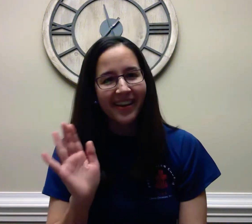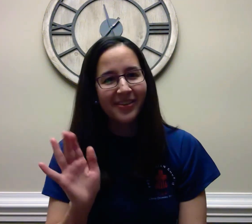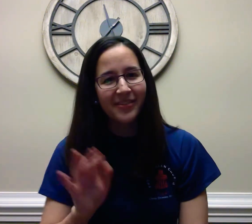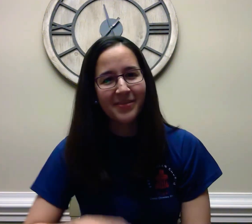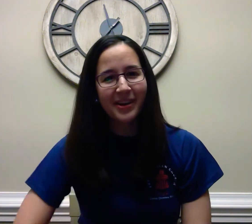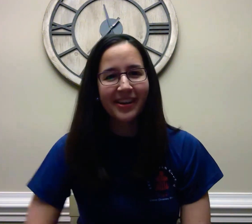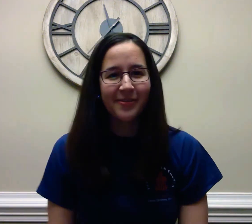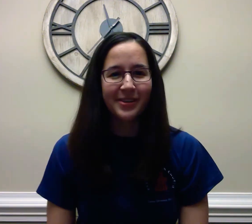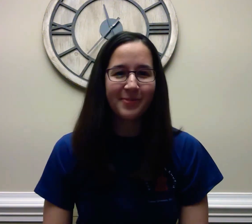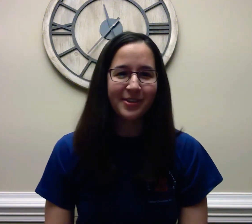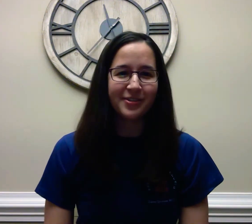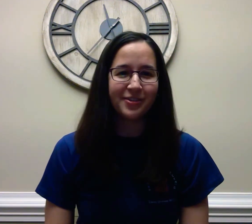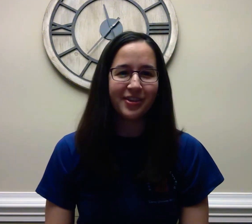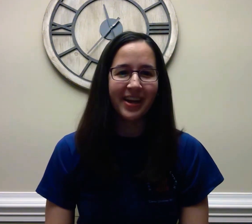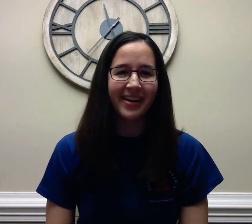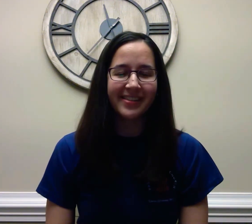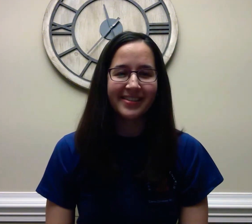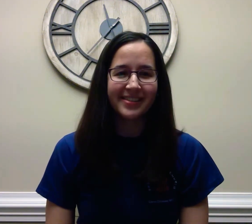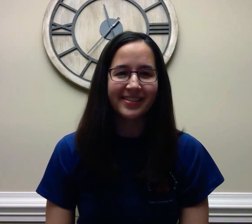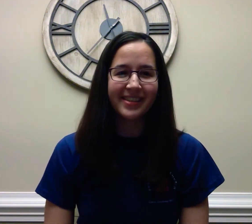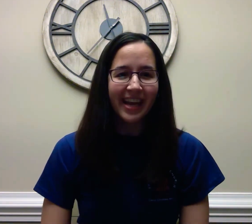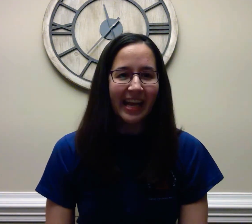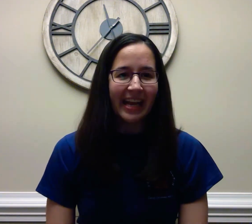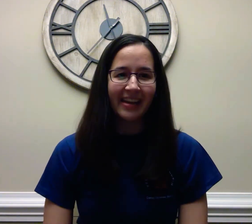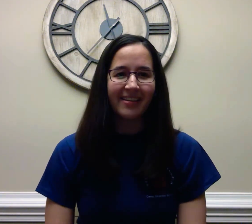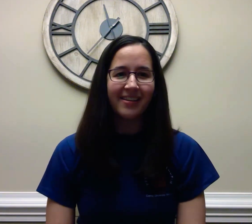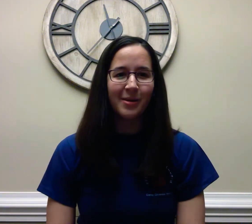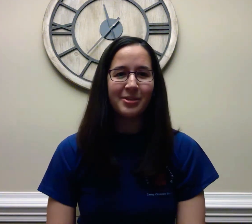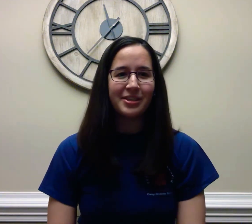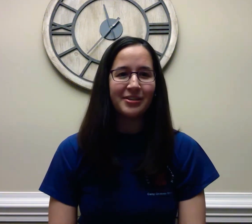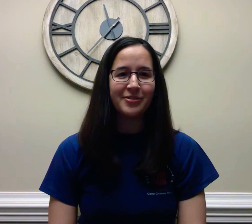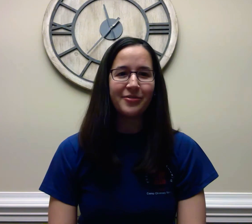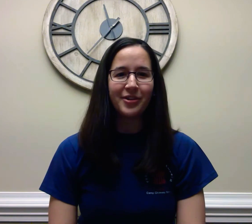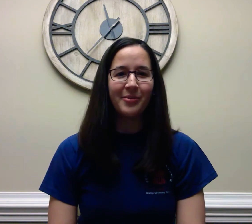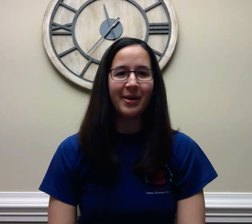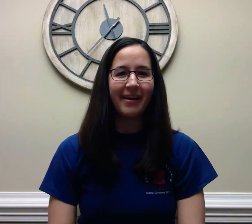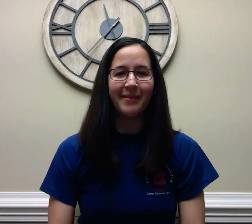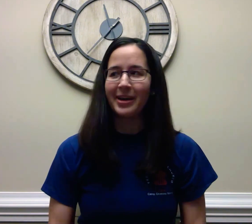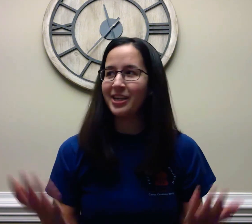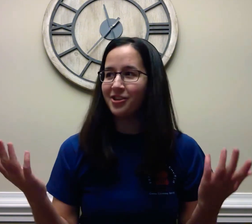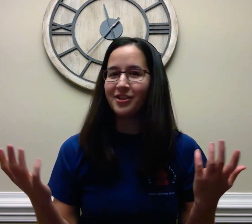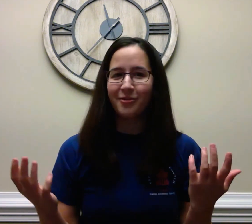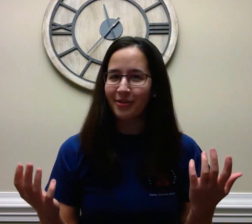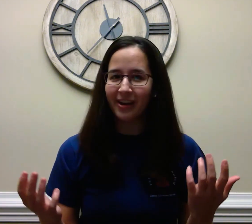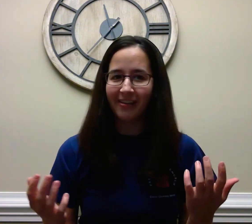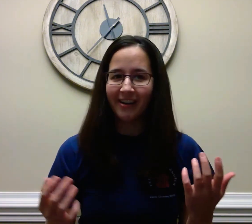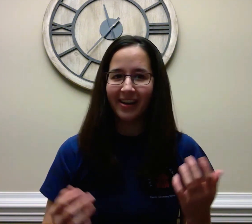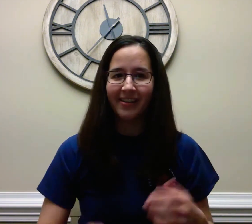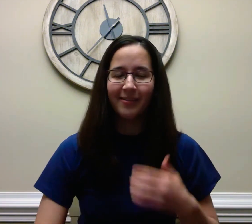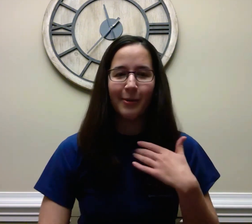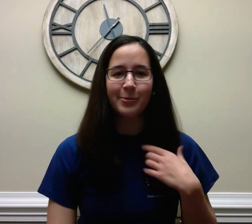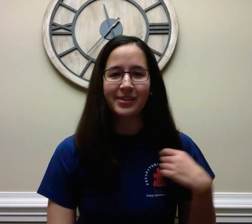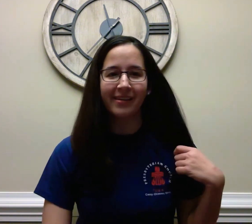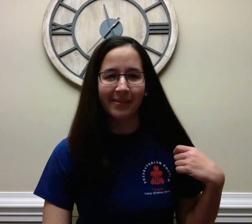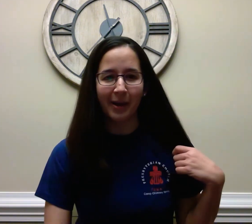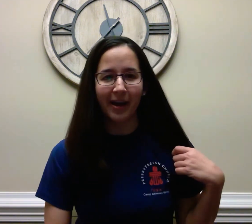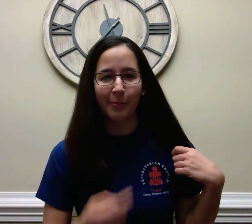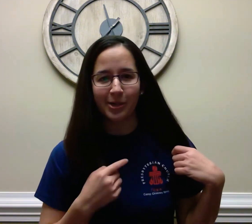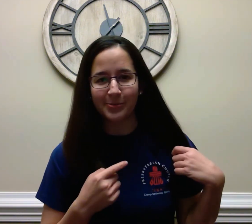Hello, everybody at West Pres Joliet. This is Hannah coming to you from my kitchen in North Carolina, representing my